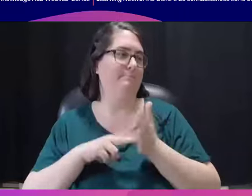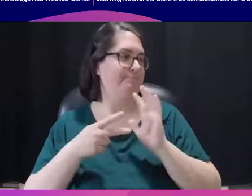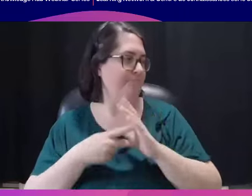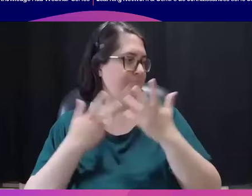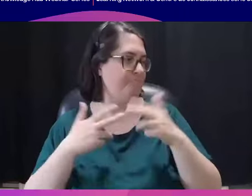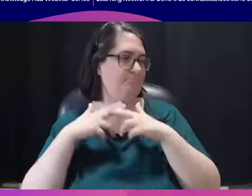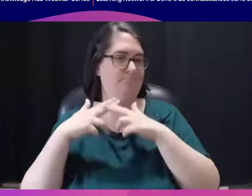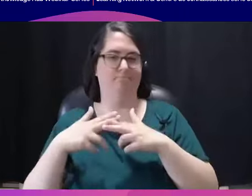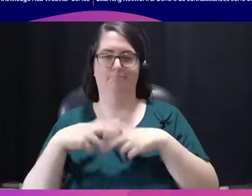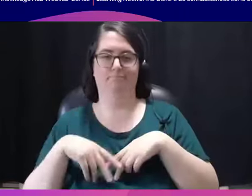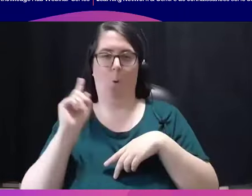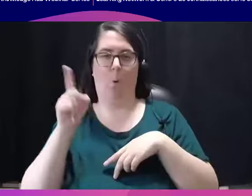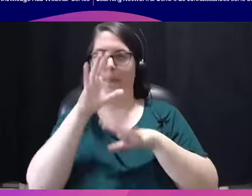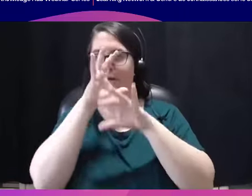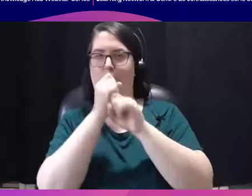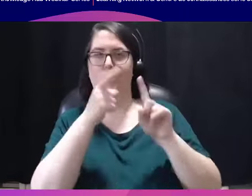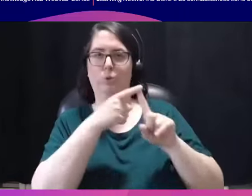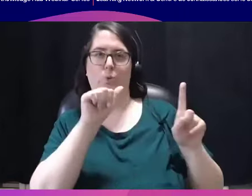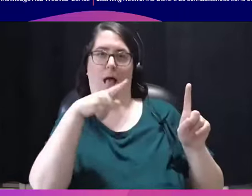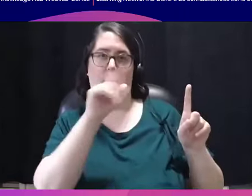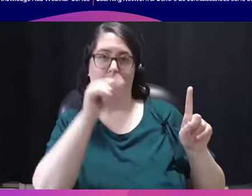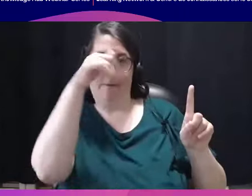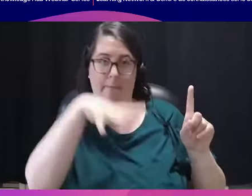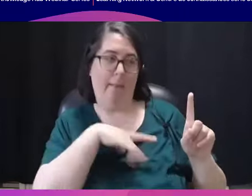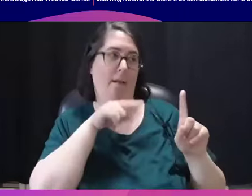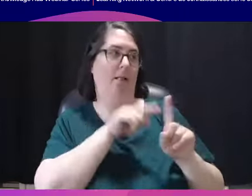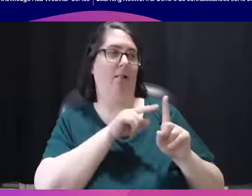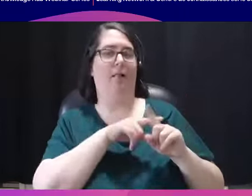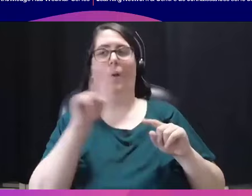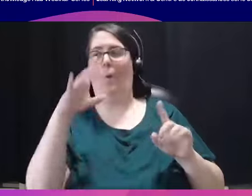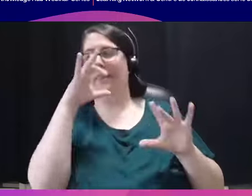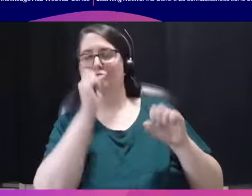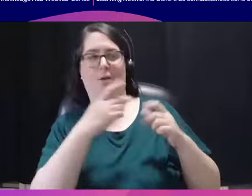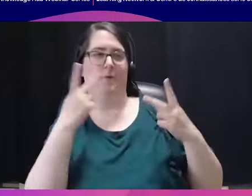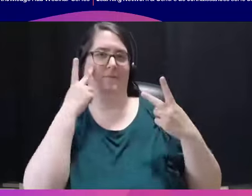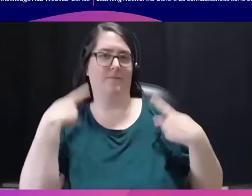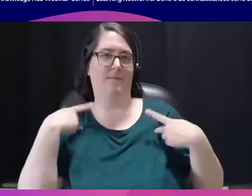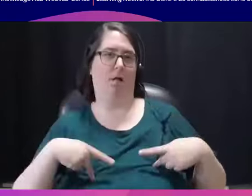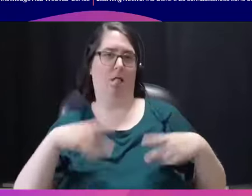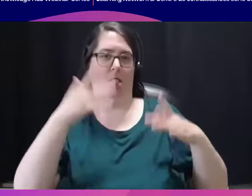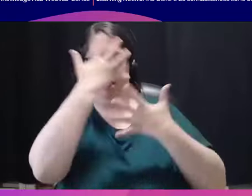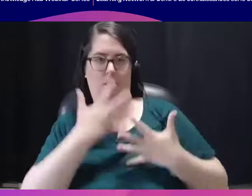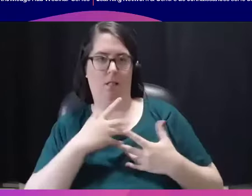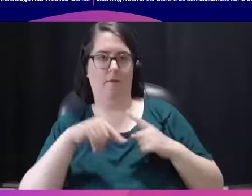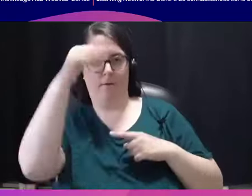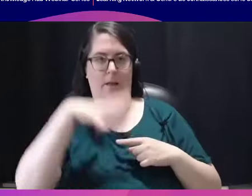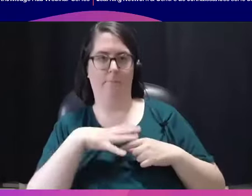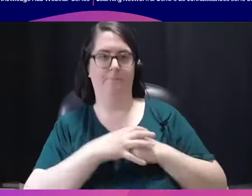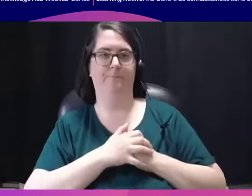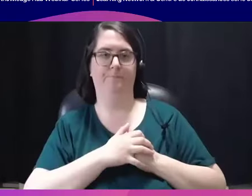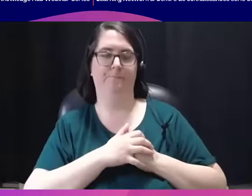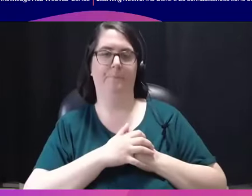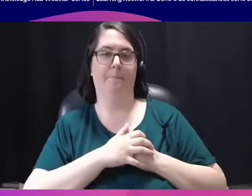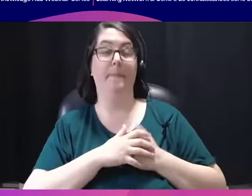as people who are only attracted to these alpha males and only attracted to the physical attributes of men. And so besides